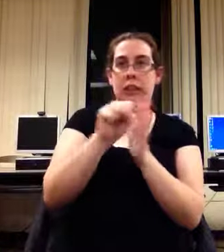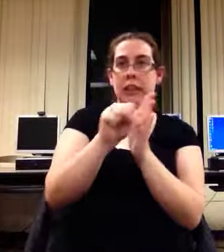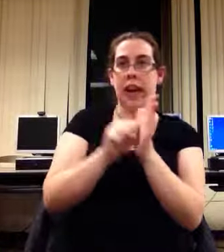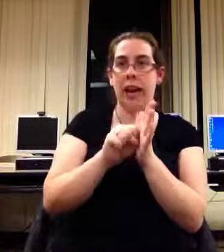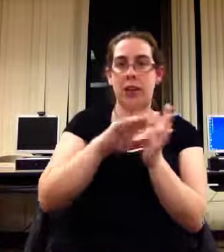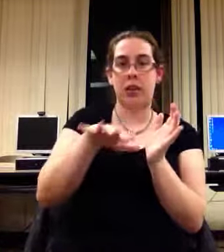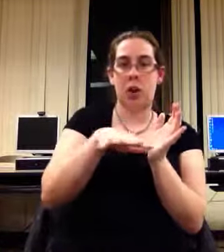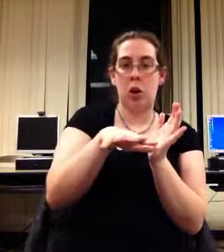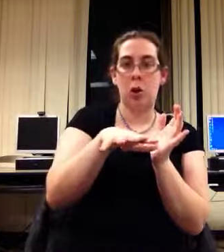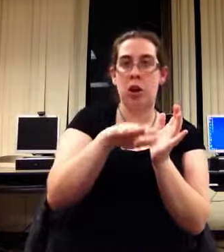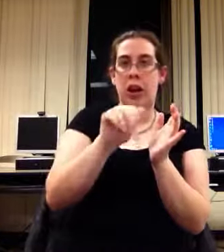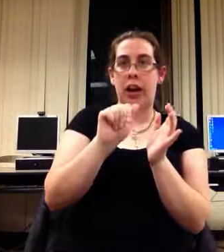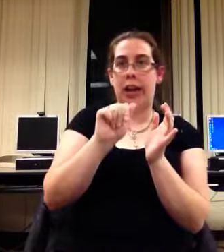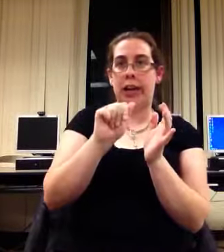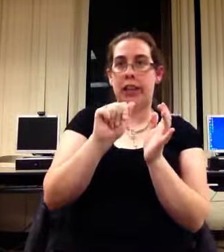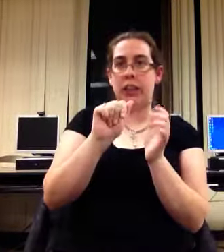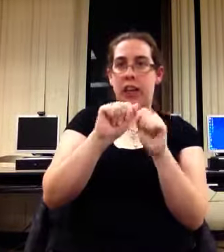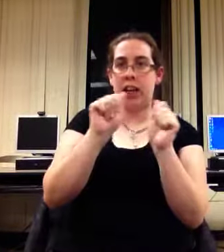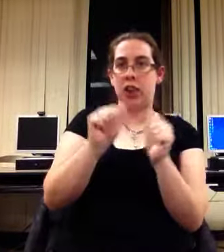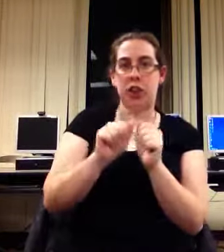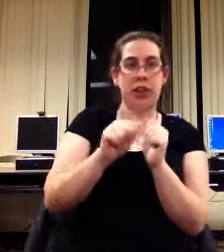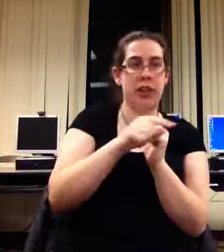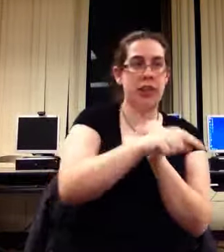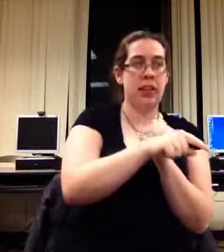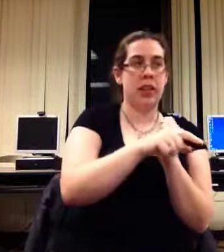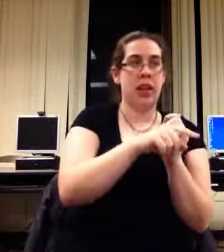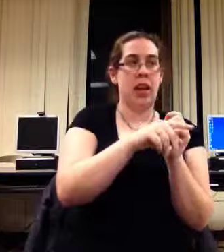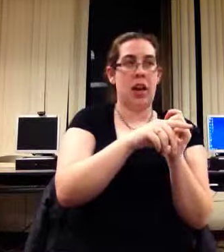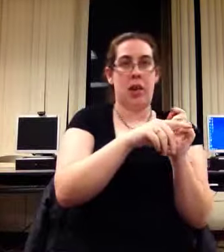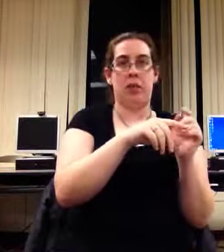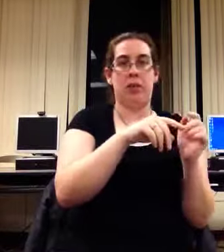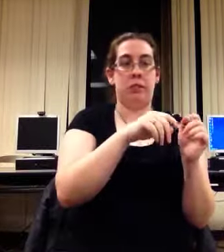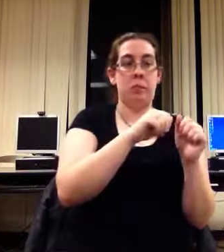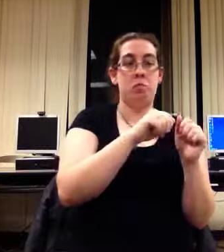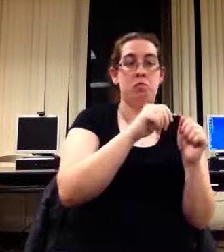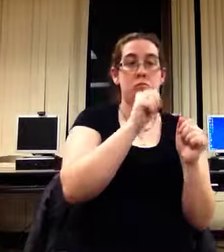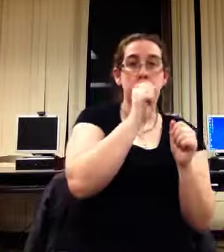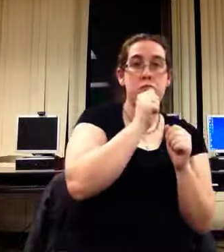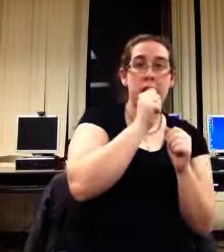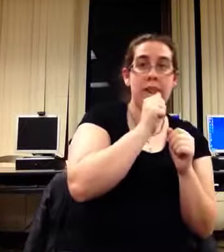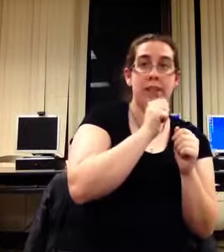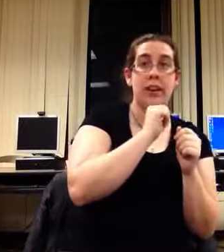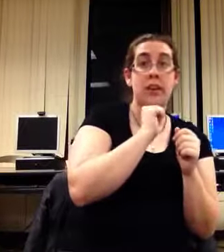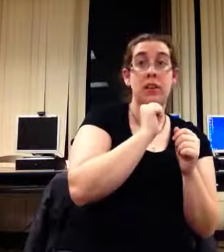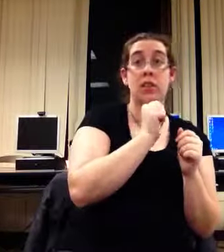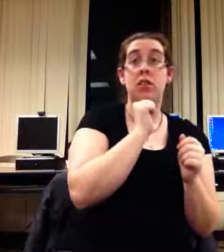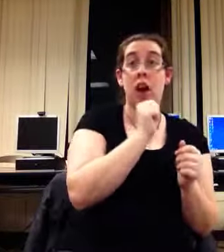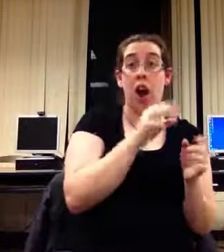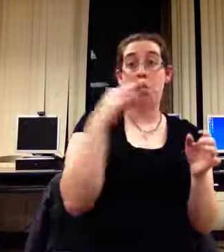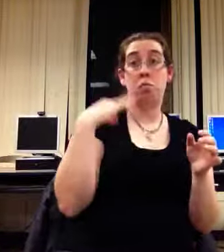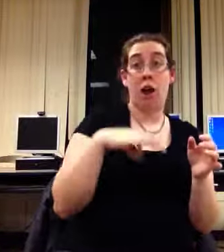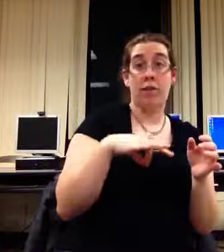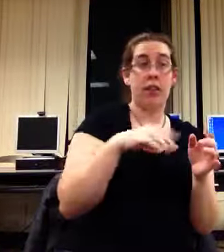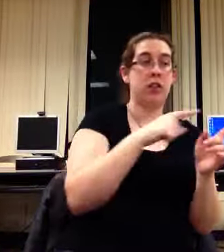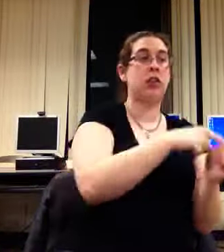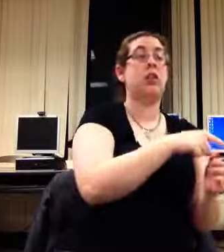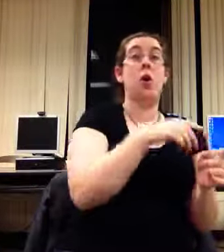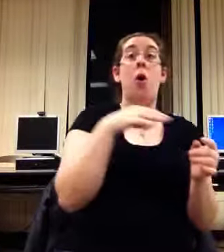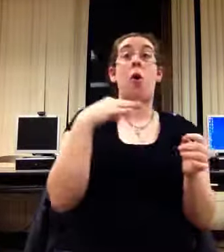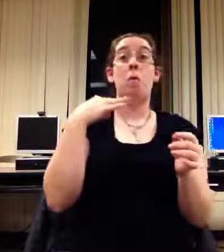nonprofit organization, or even a private for-profit organization. With all of these, you will earn at least the